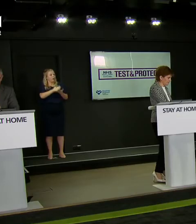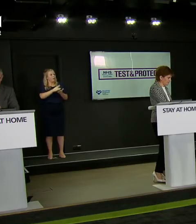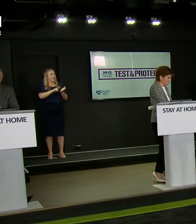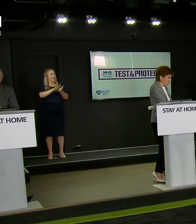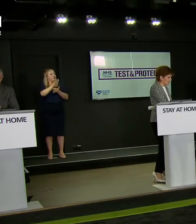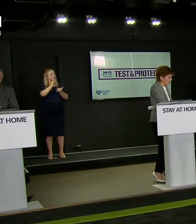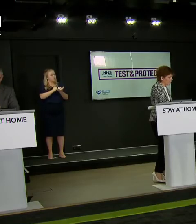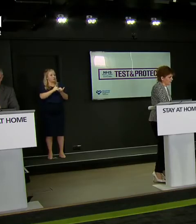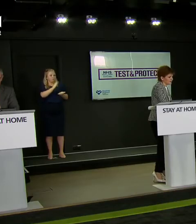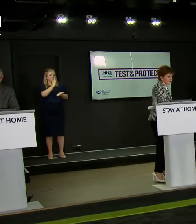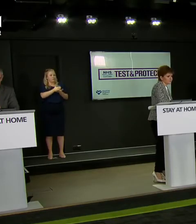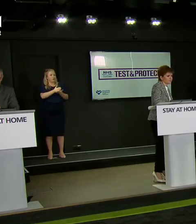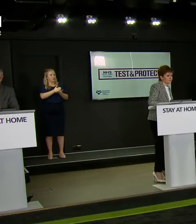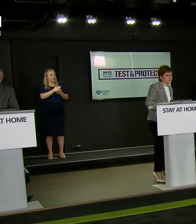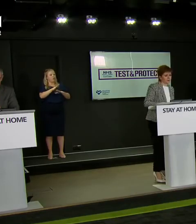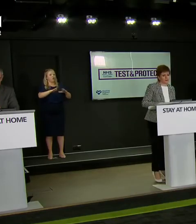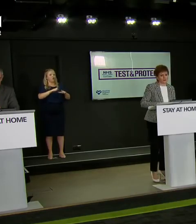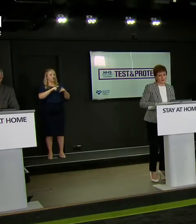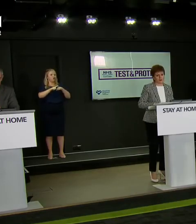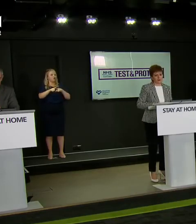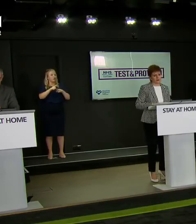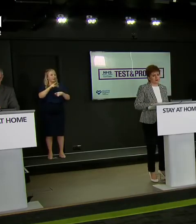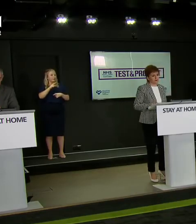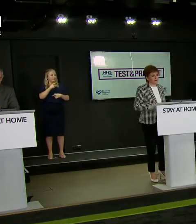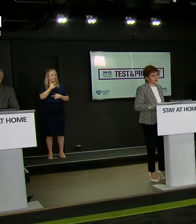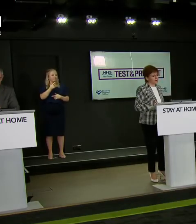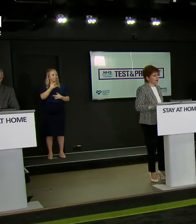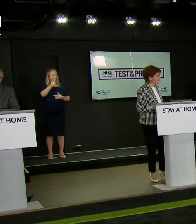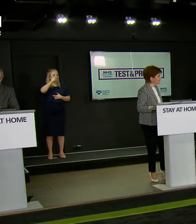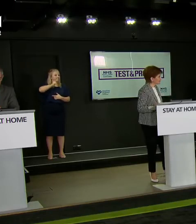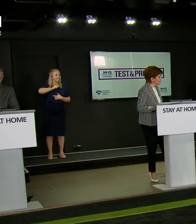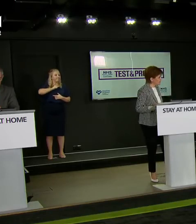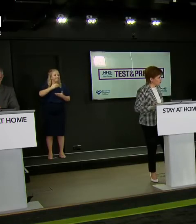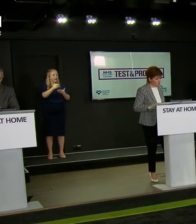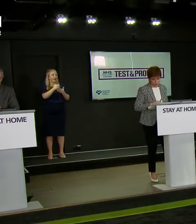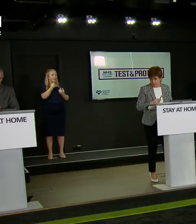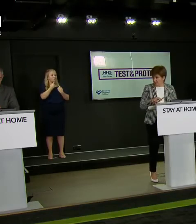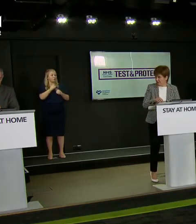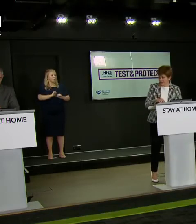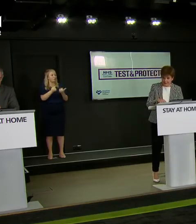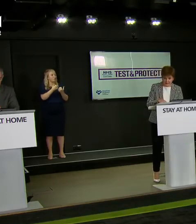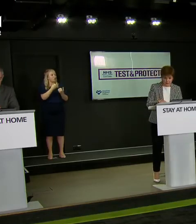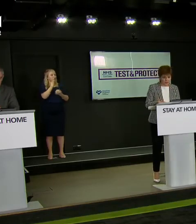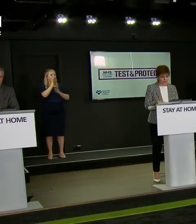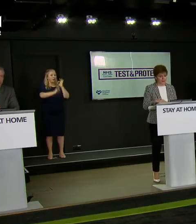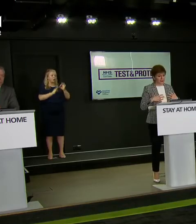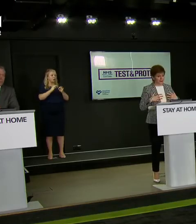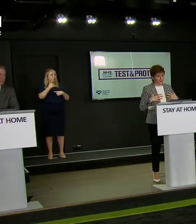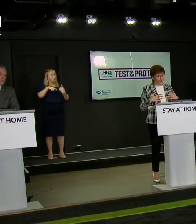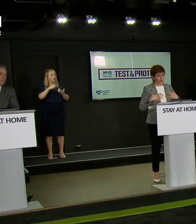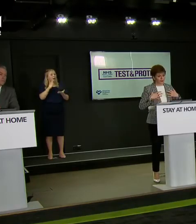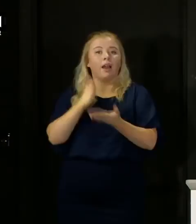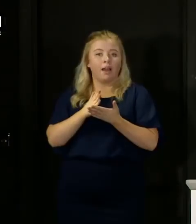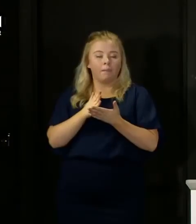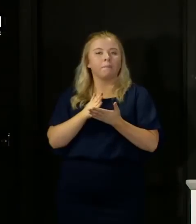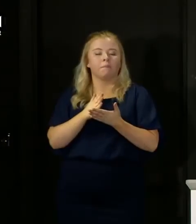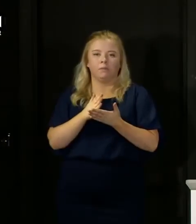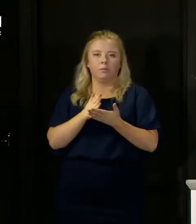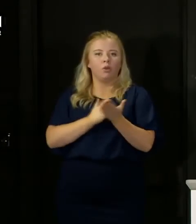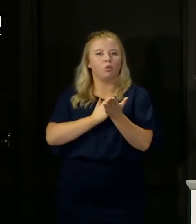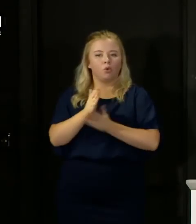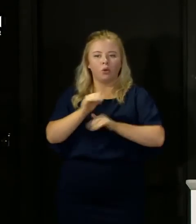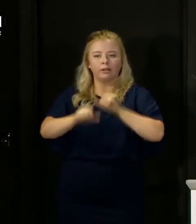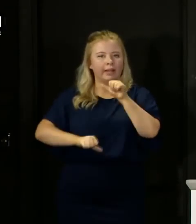not simply looking to gather information about them? That's a good question. And we are taking